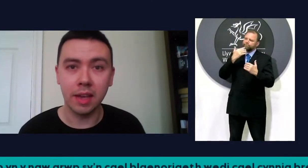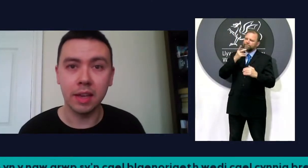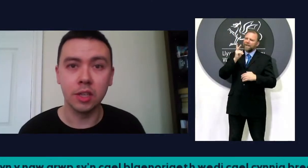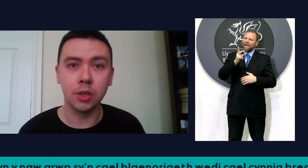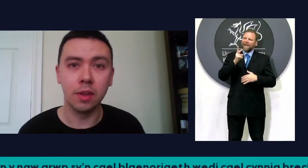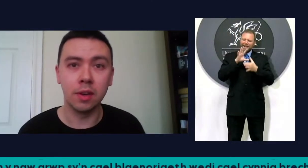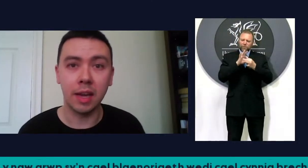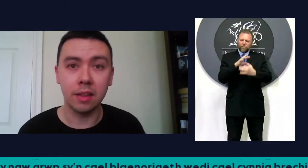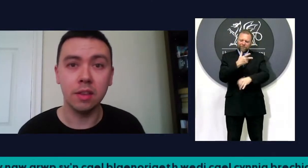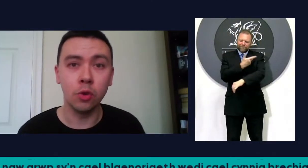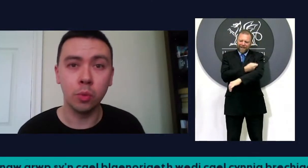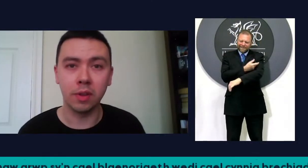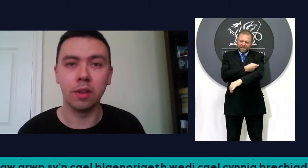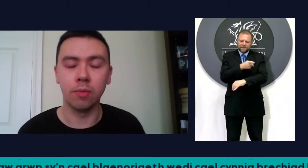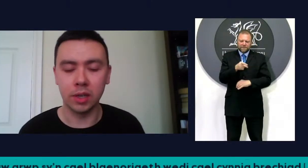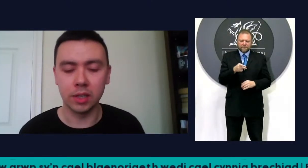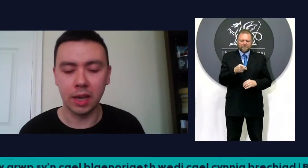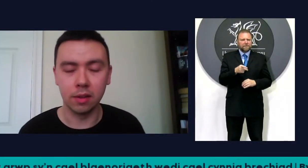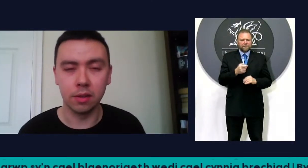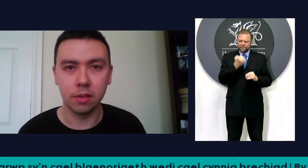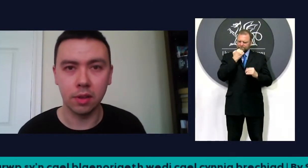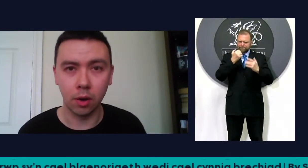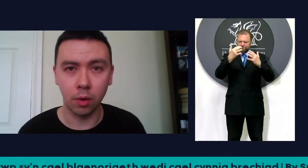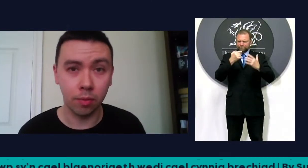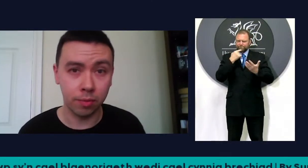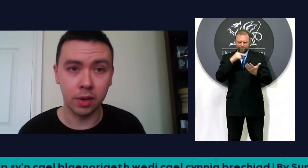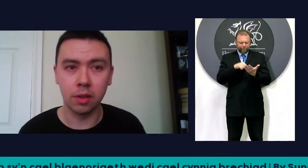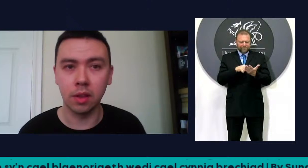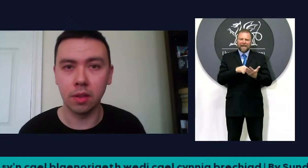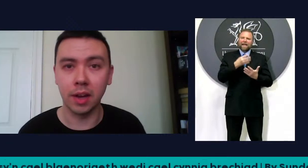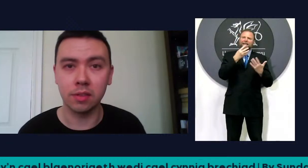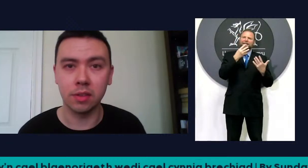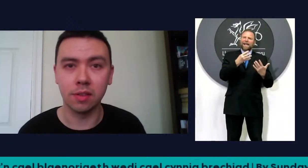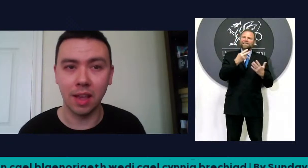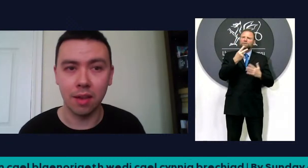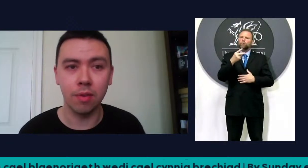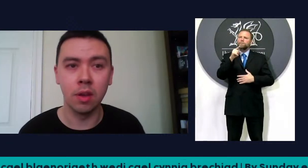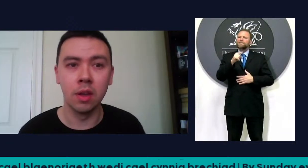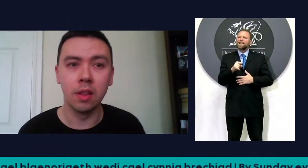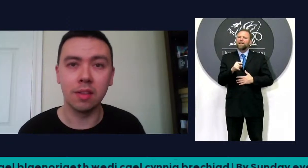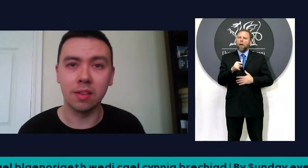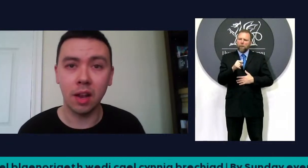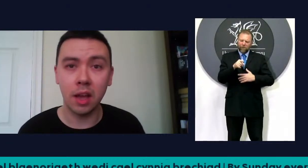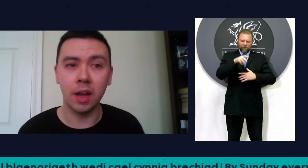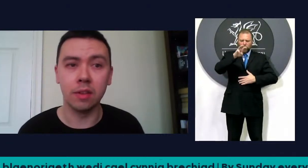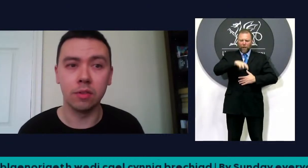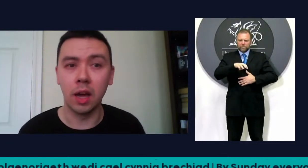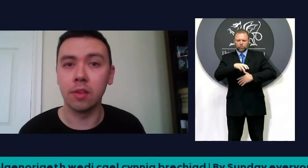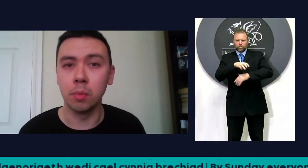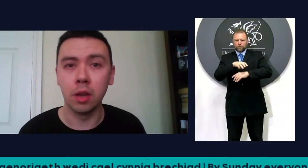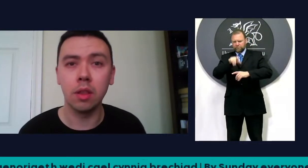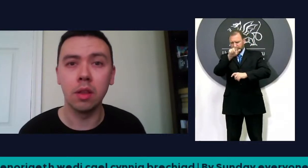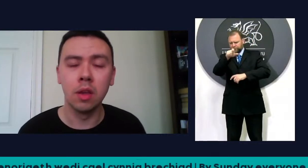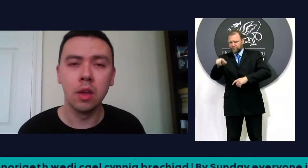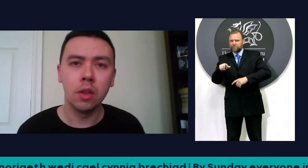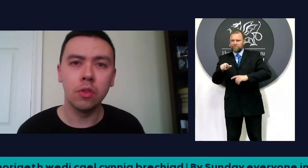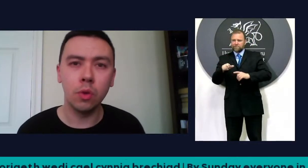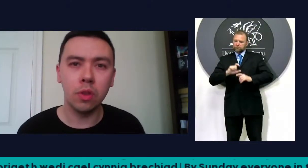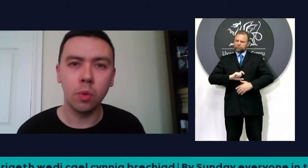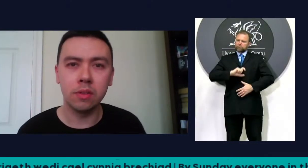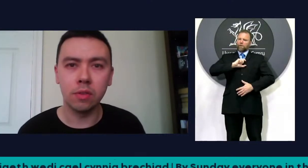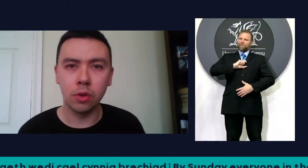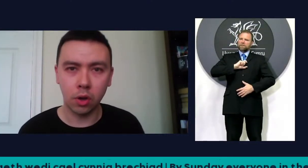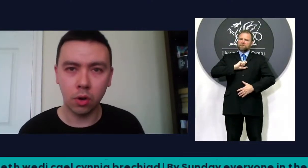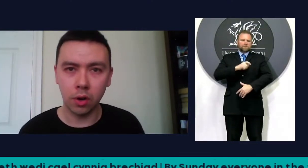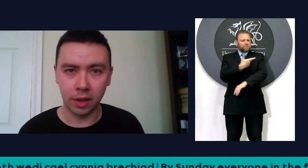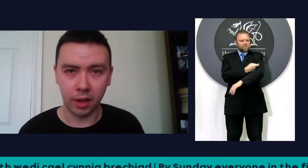figures released today showed that 92% of Welsh adults are now confident that the vaccines are safe. That's a slight rise on last month. Do you